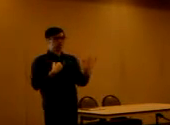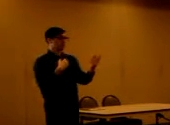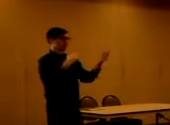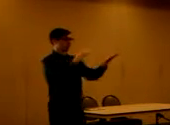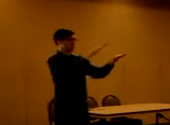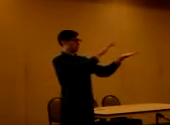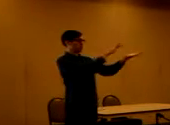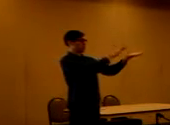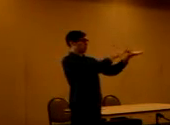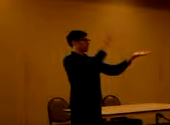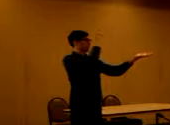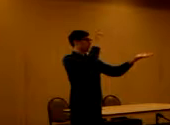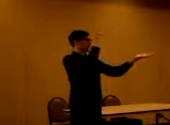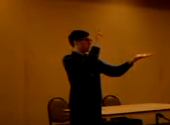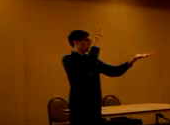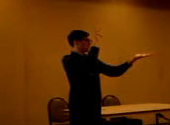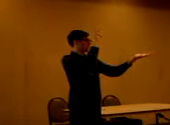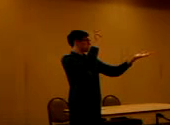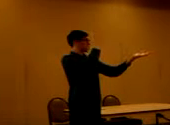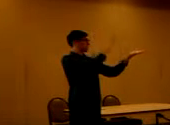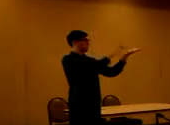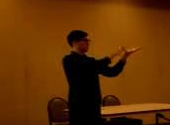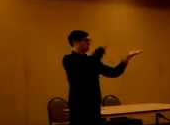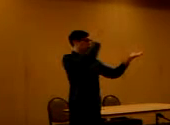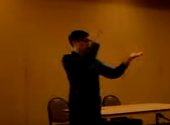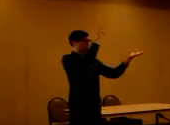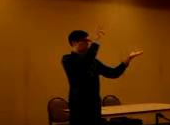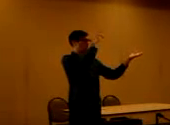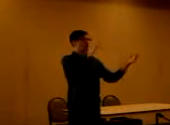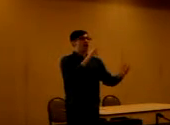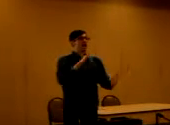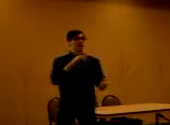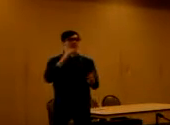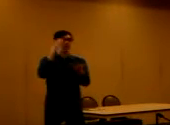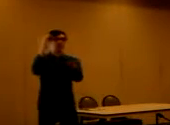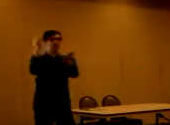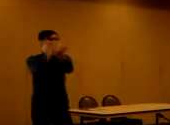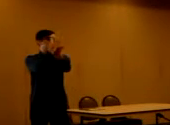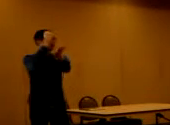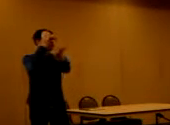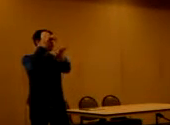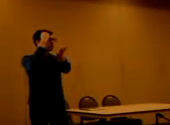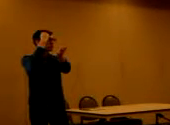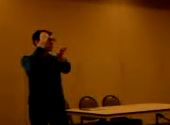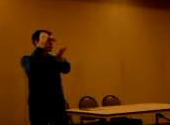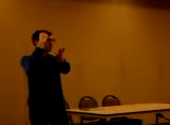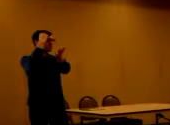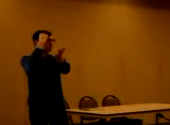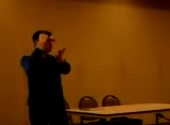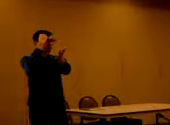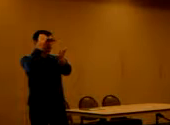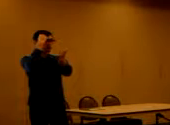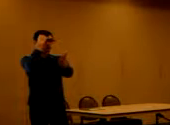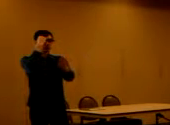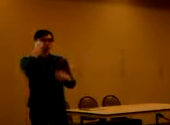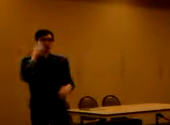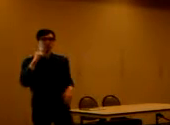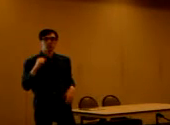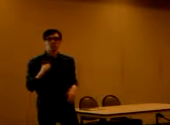but in sign language there's two. There's this, take advantage, in sign language, and there's this, take advantage. Okay?